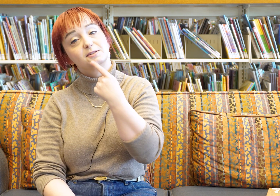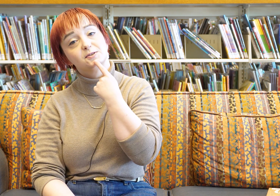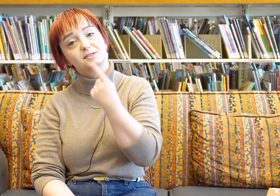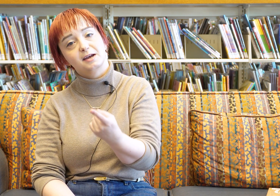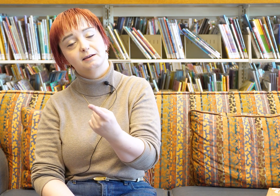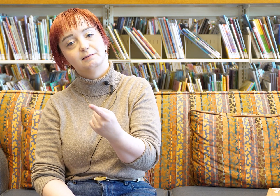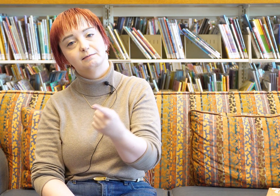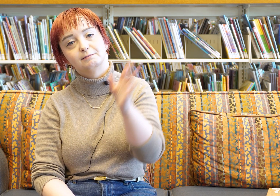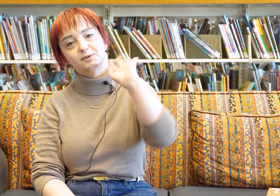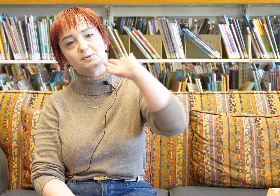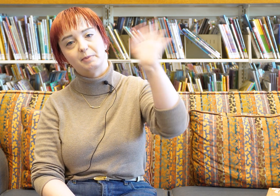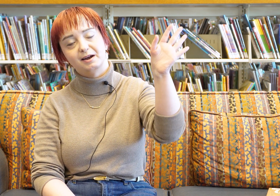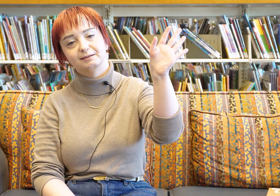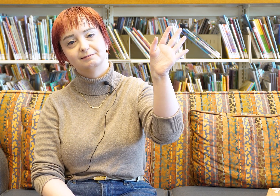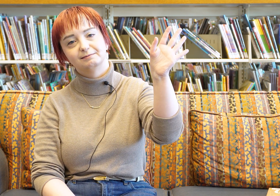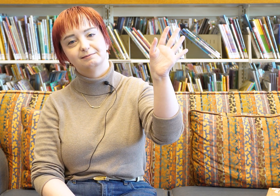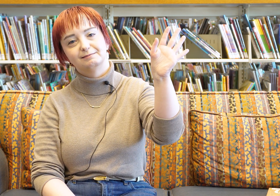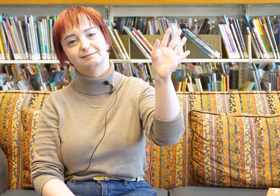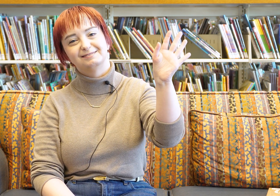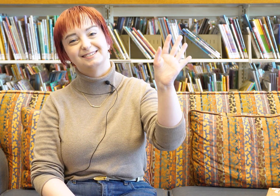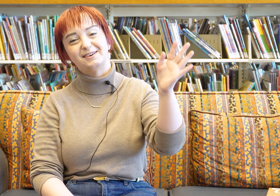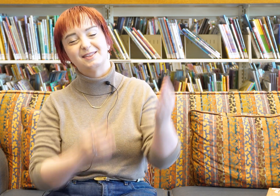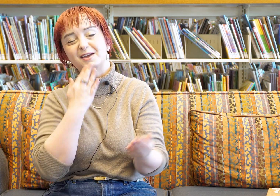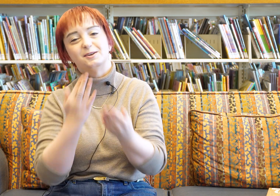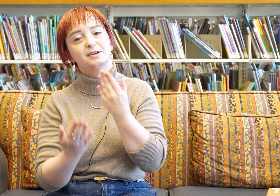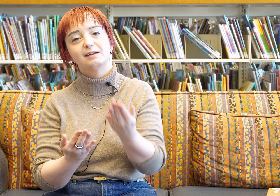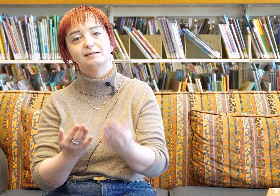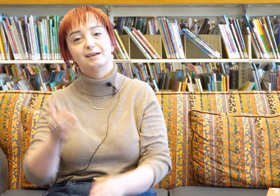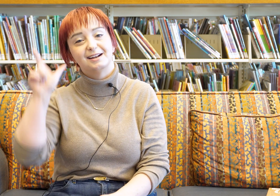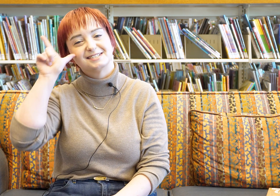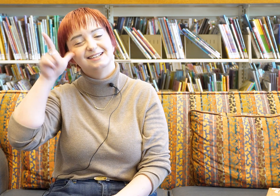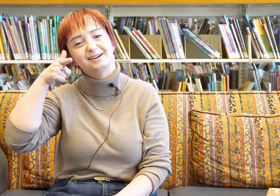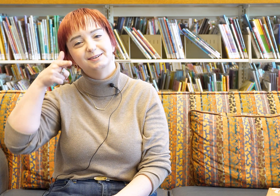to say goodbye. All right, thank you again, and I'll see you later.